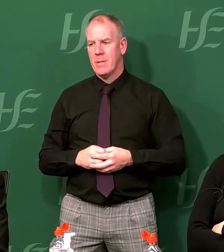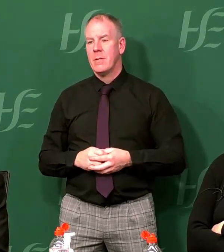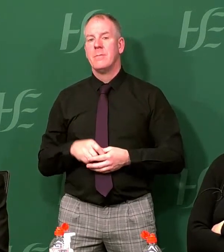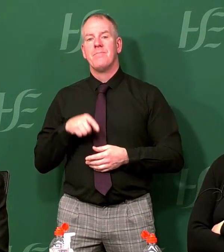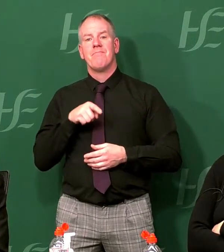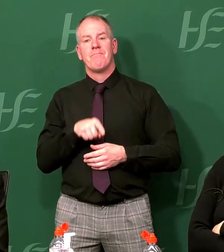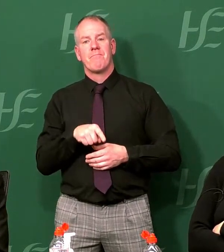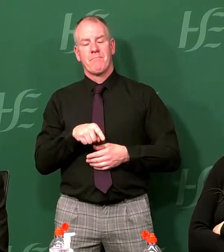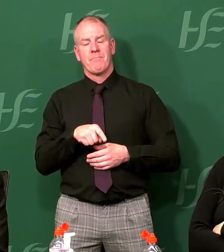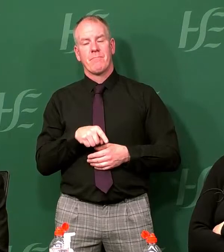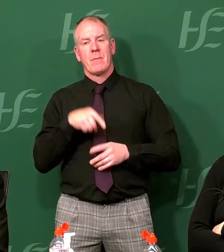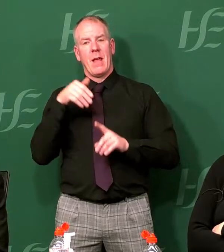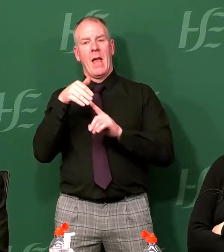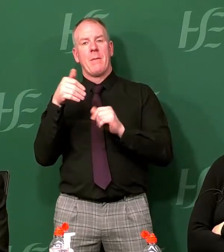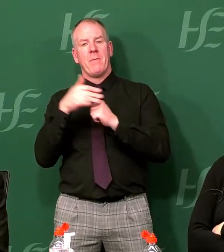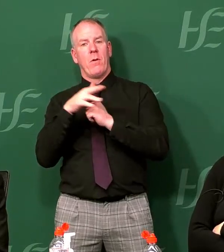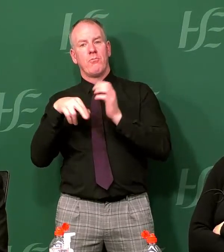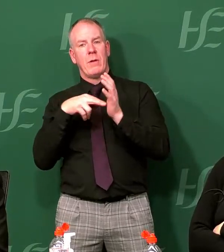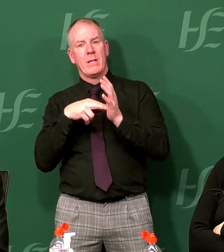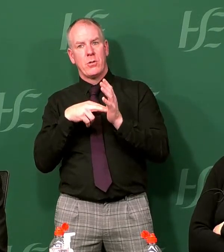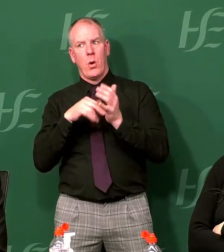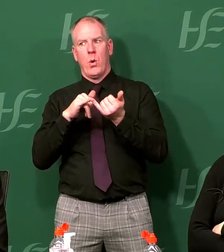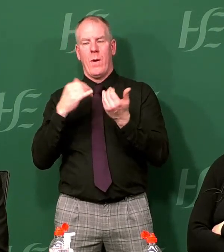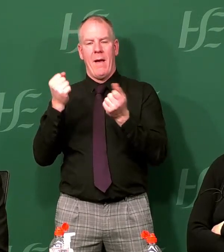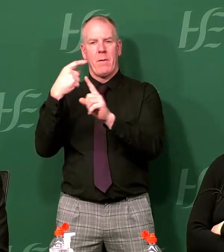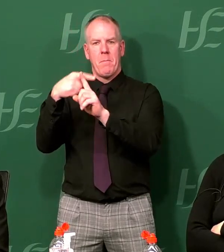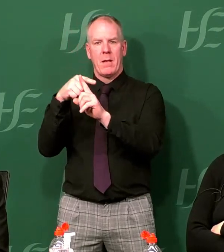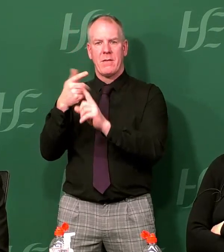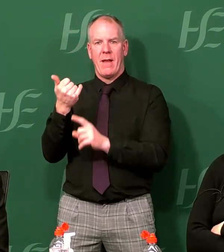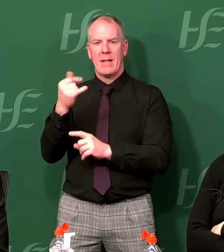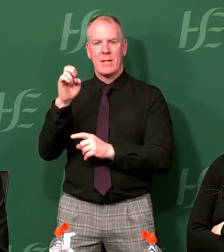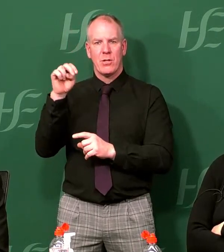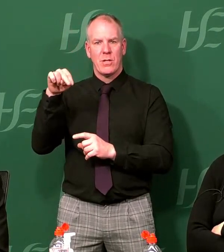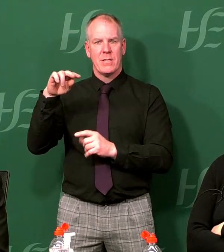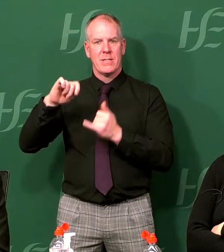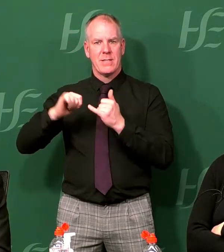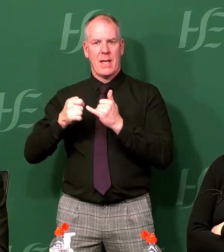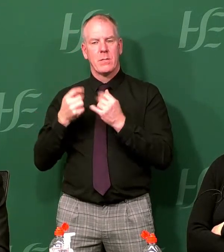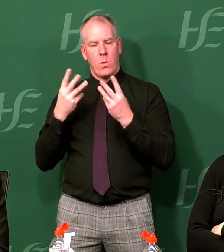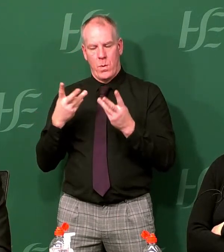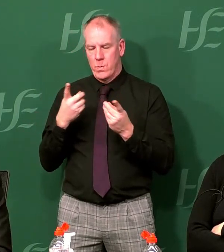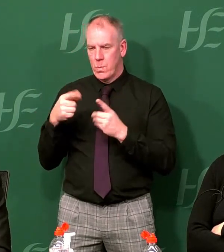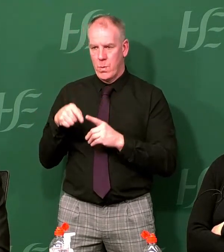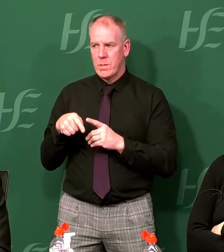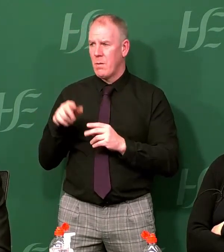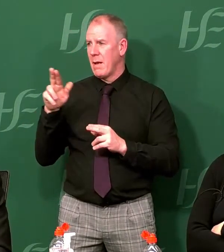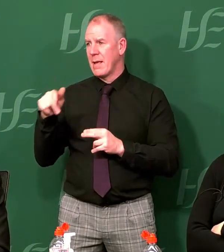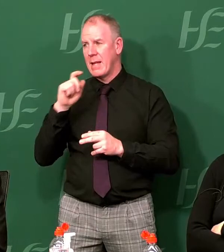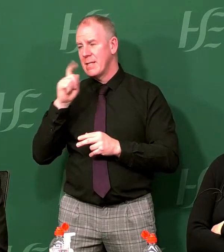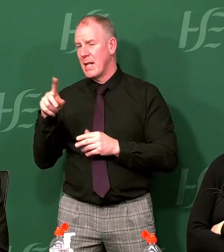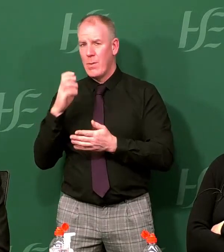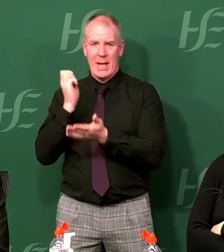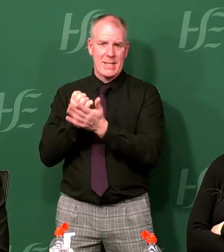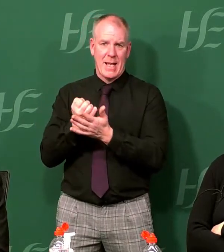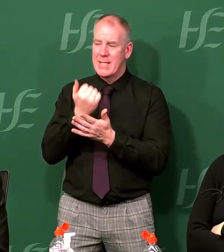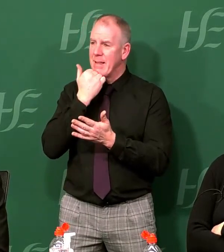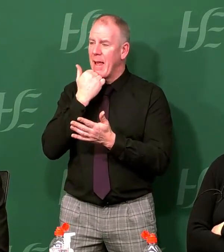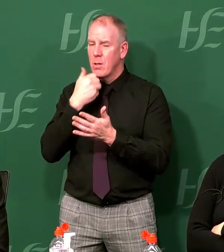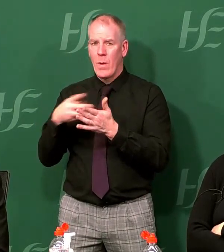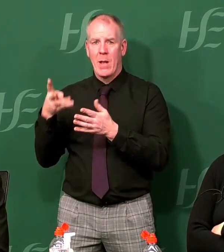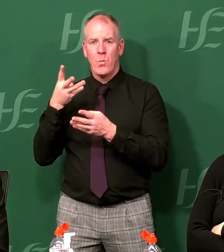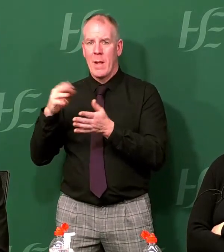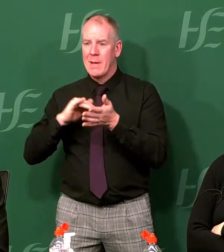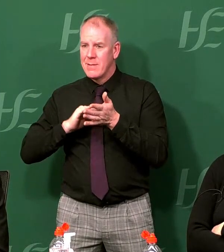ultimately is aimed towards registering a positive antigen test and some automation around that. So I can't give you a definitive date on that, but they're